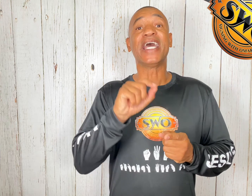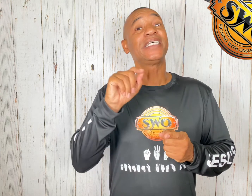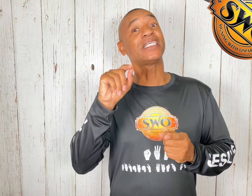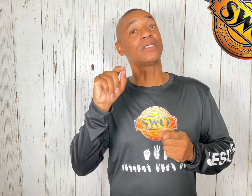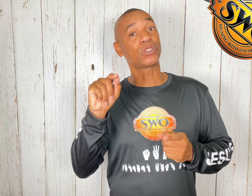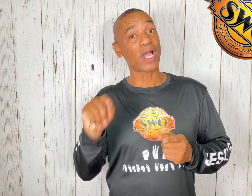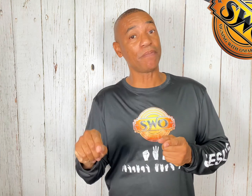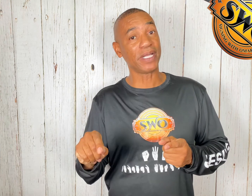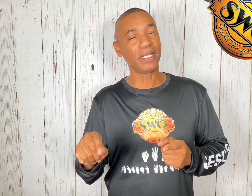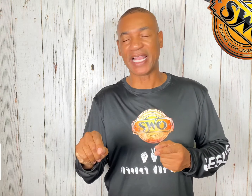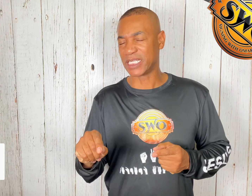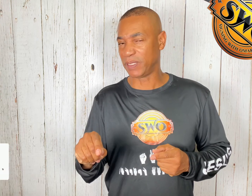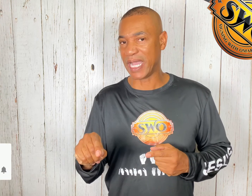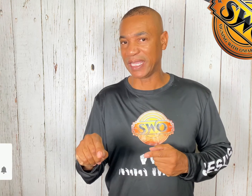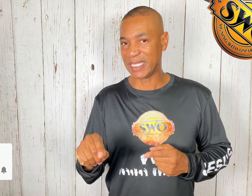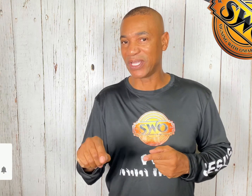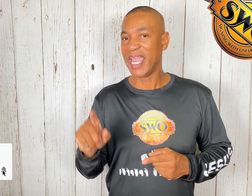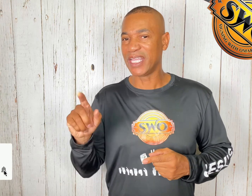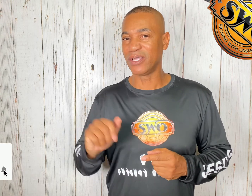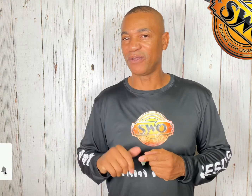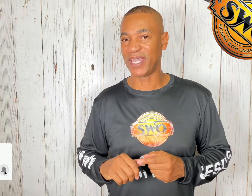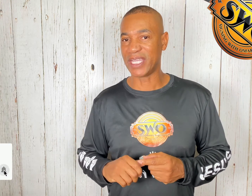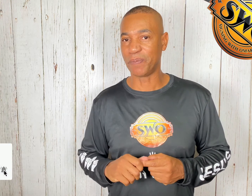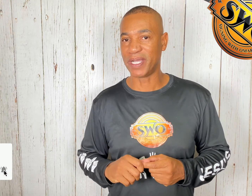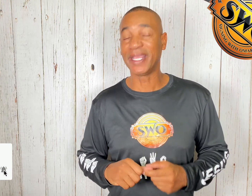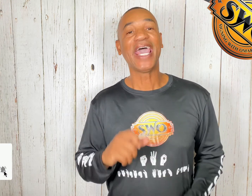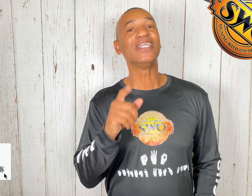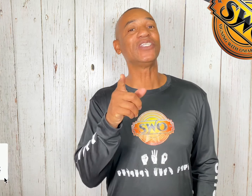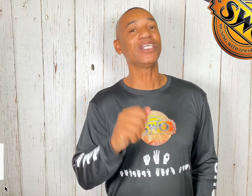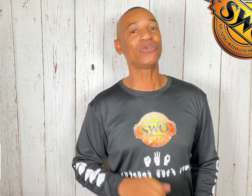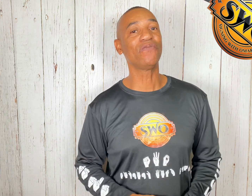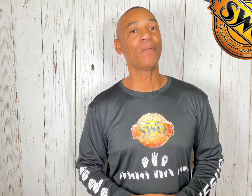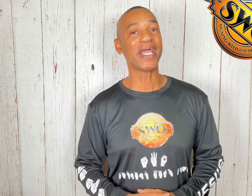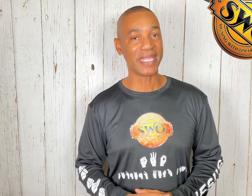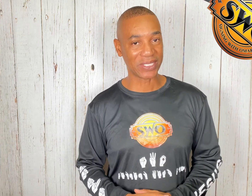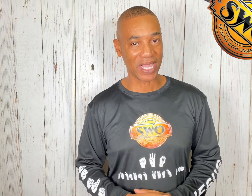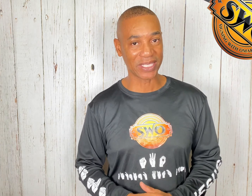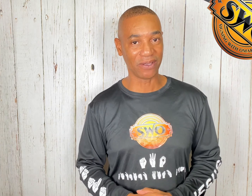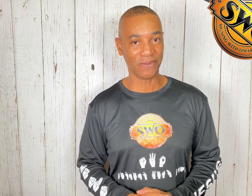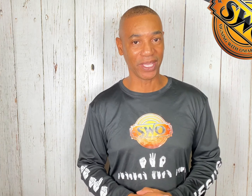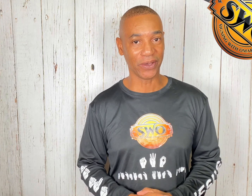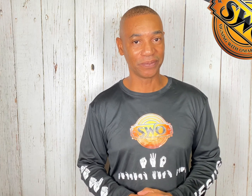hit the subscribe button, and last but not least, hit the notification button and stay tuned for my next ASL video.